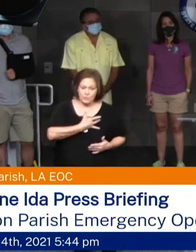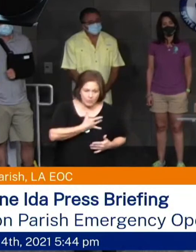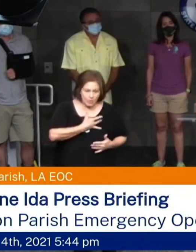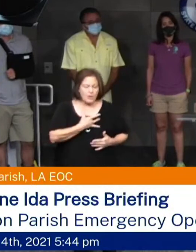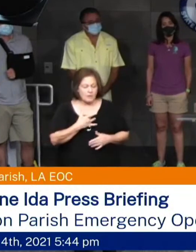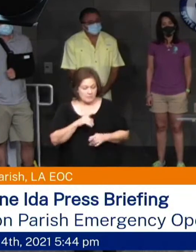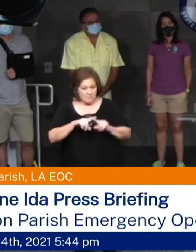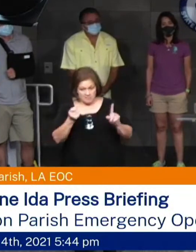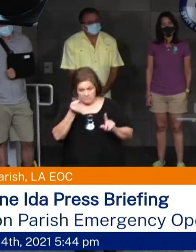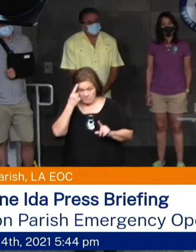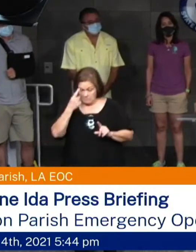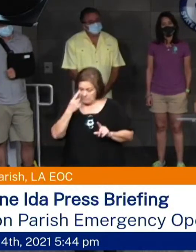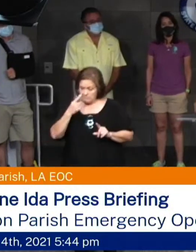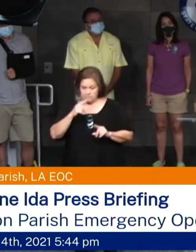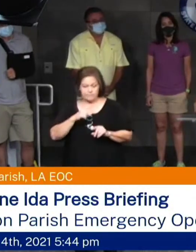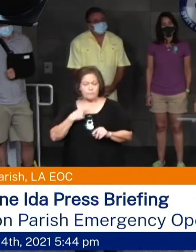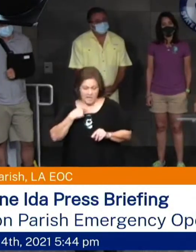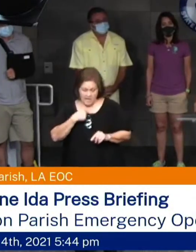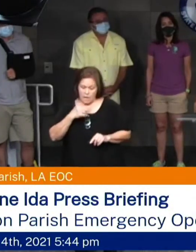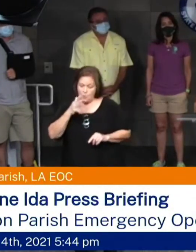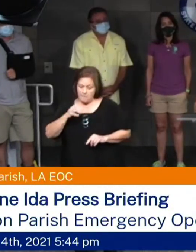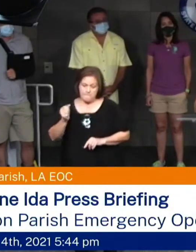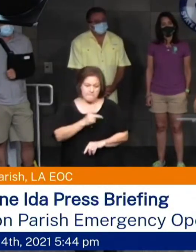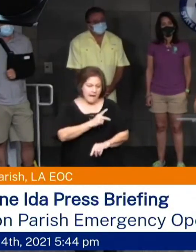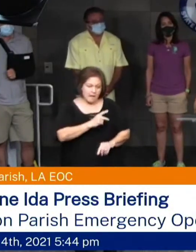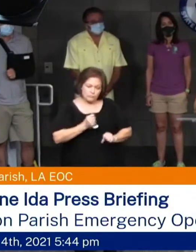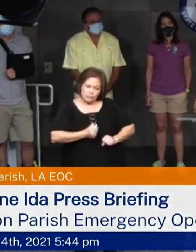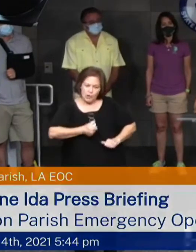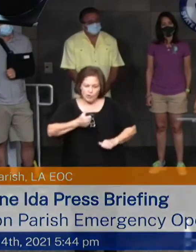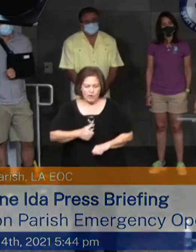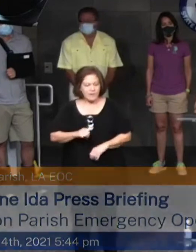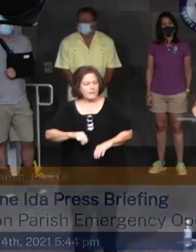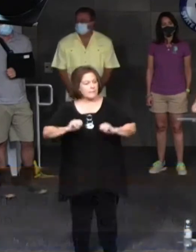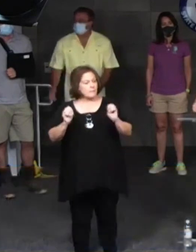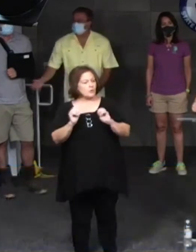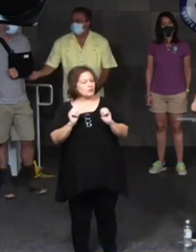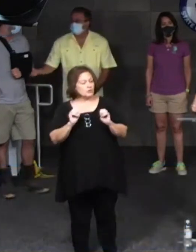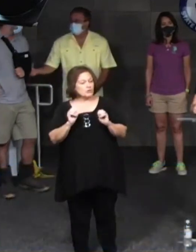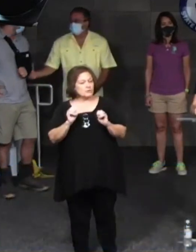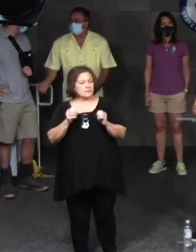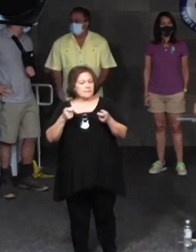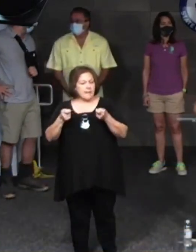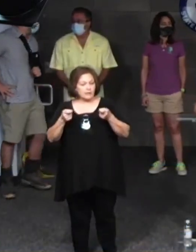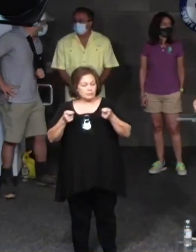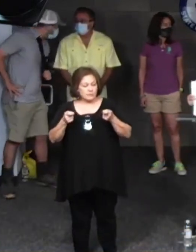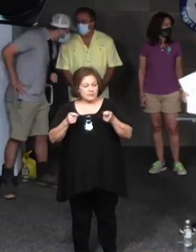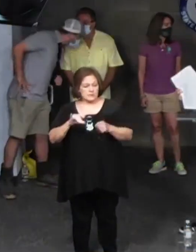come back even stronger. Our next speaker is our Director of Emergency Management, Mr. Joe Valiente.